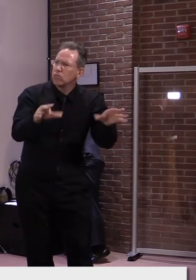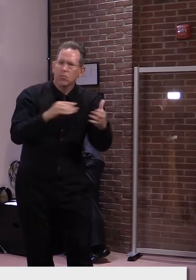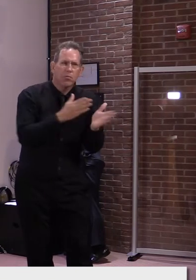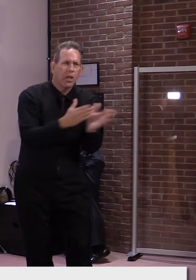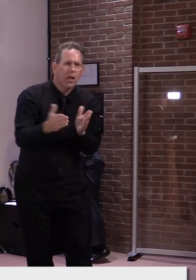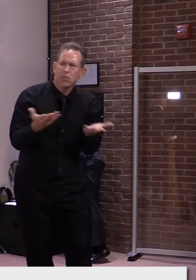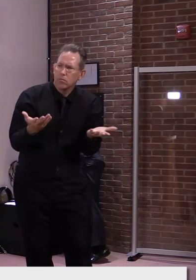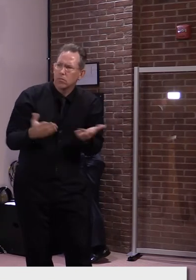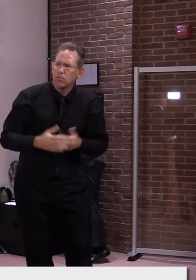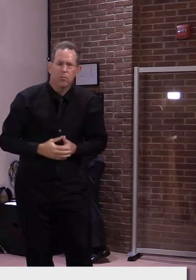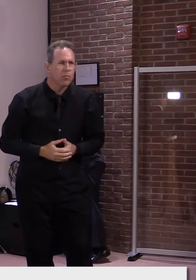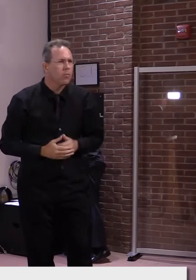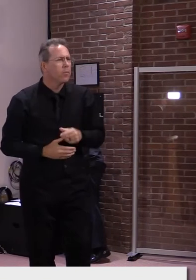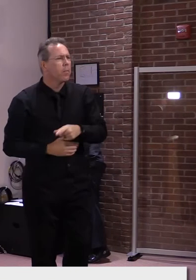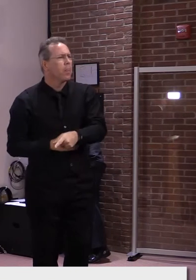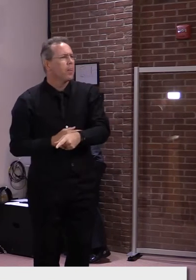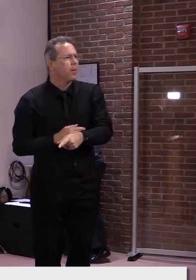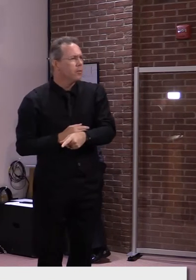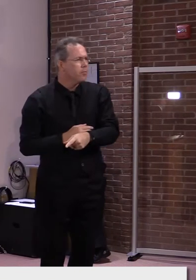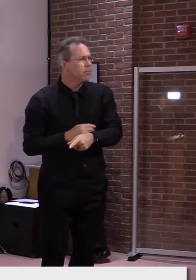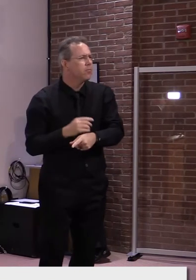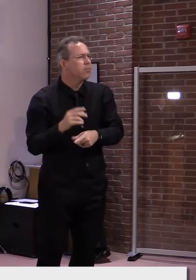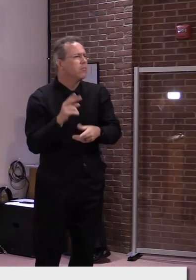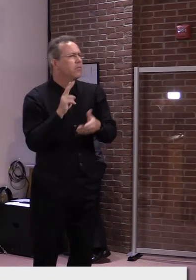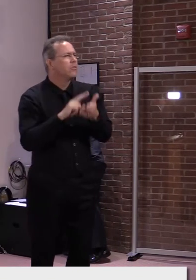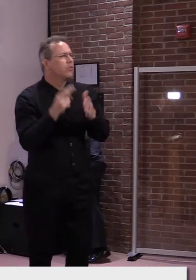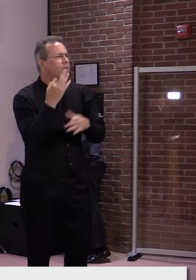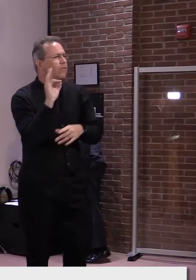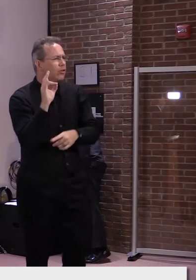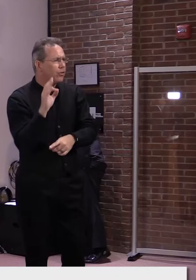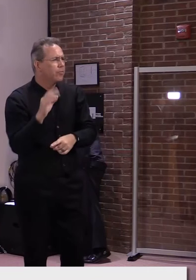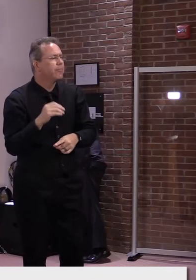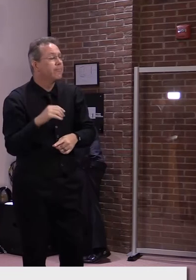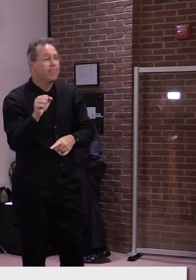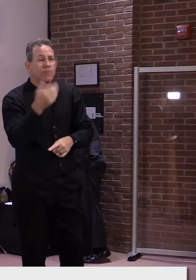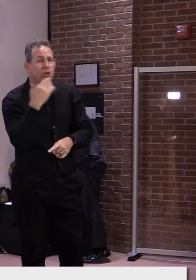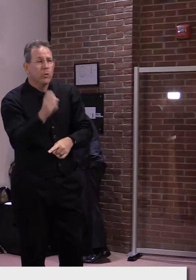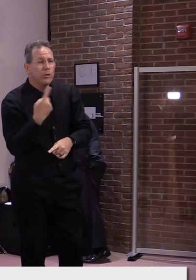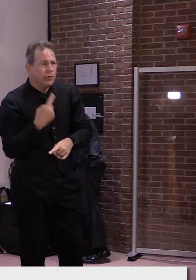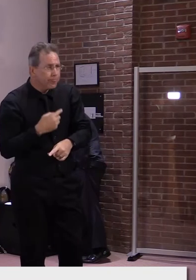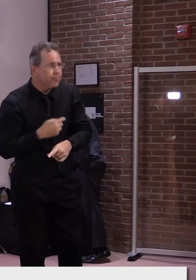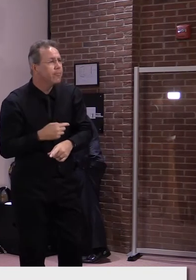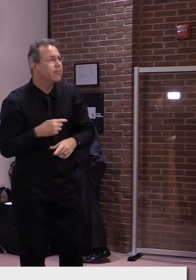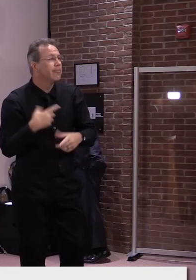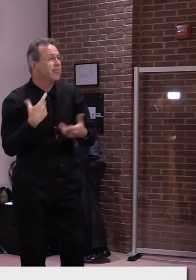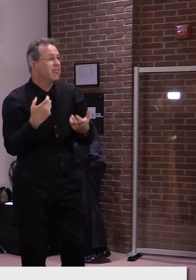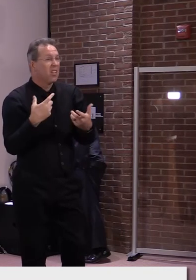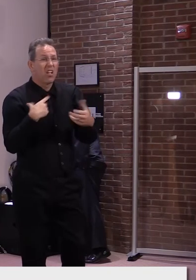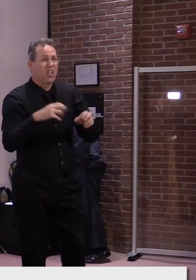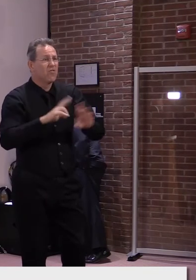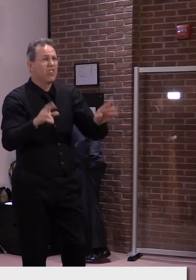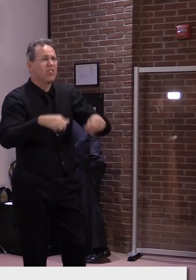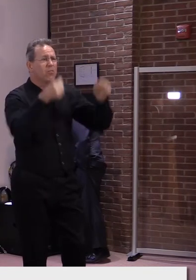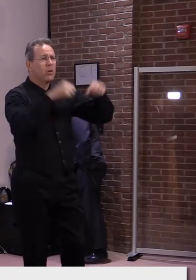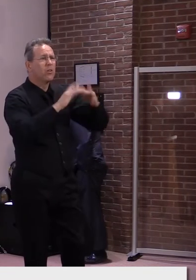Yeah, that's a great question. That should be available now, more or less. There is a requirement for stakeholder engagement. And